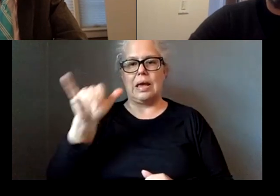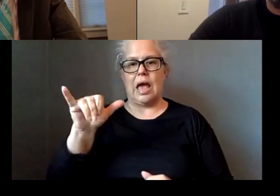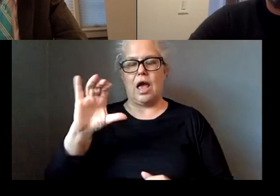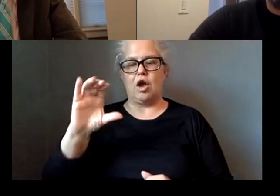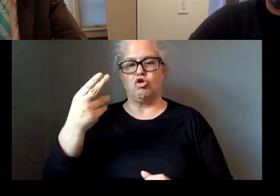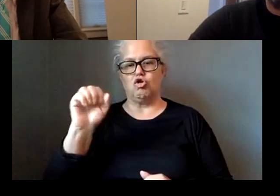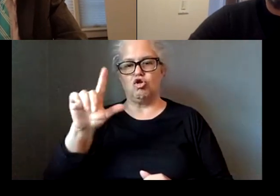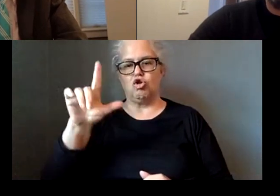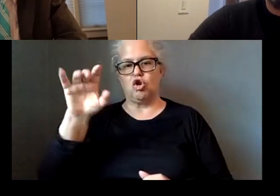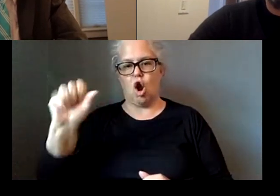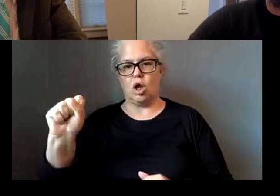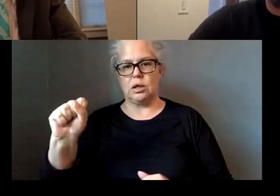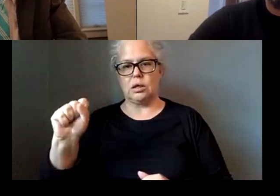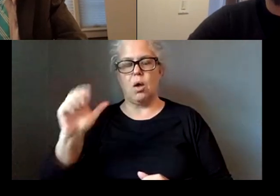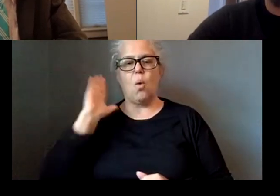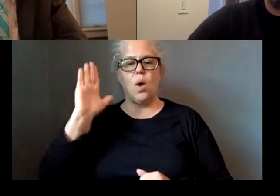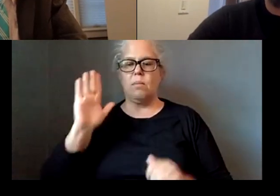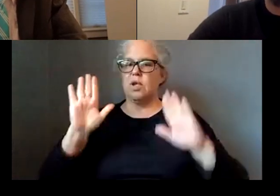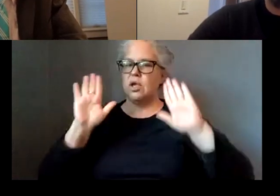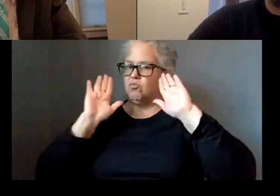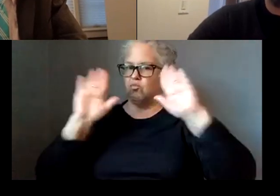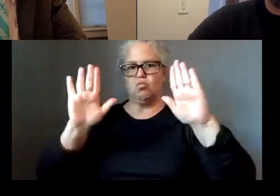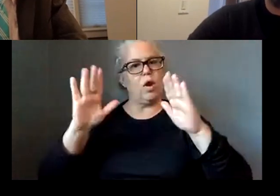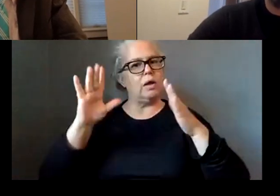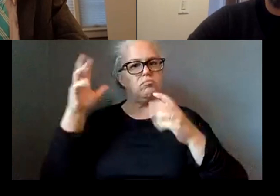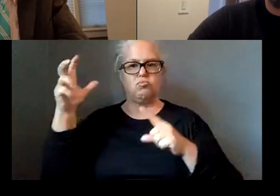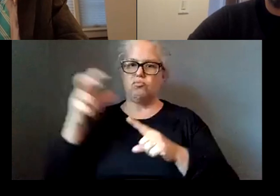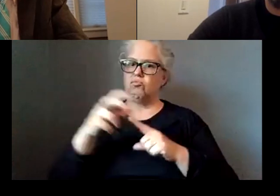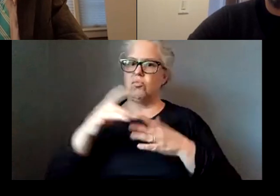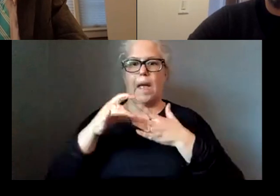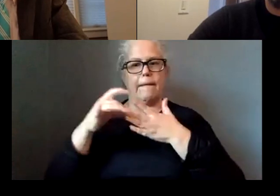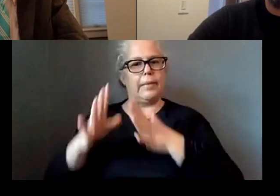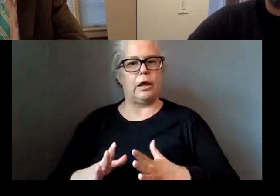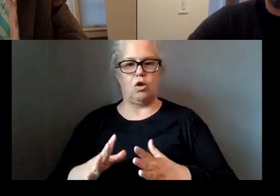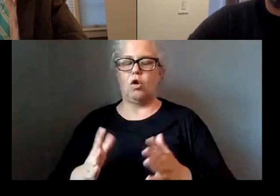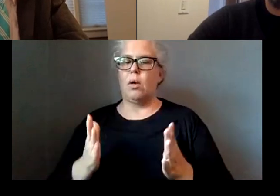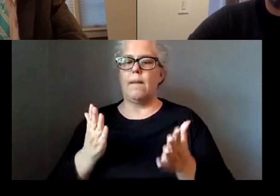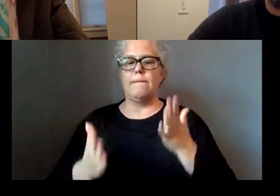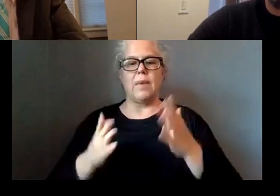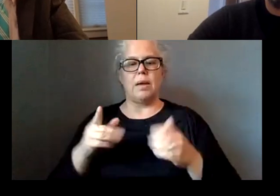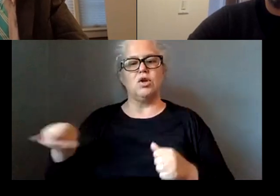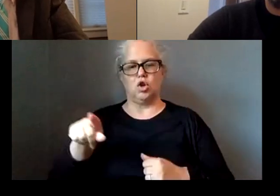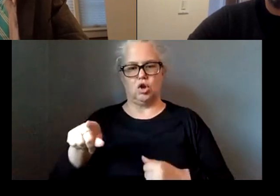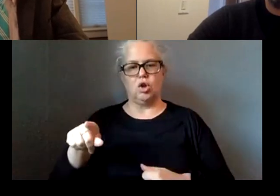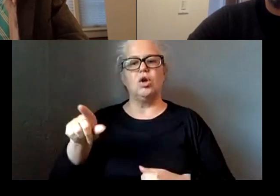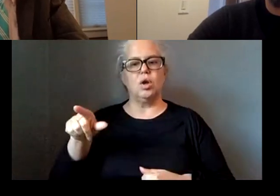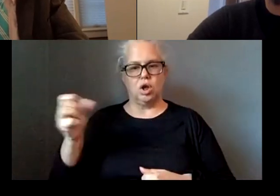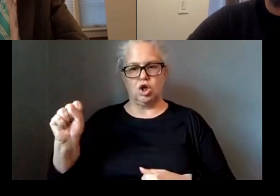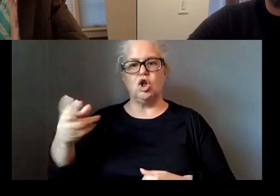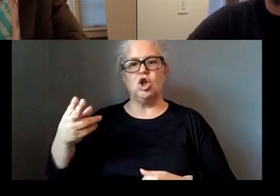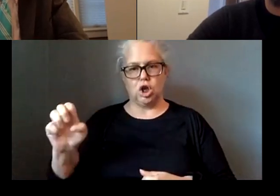be a superb leader of the program. And that might be something she might think about doing in the